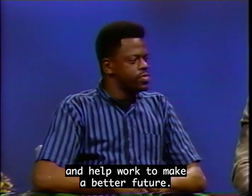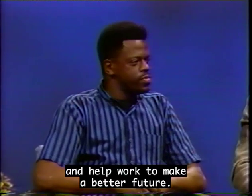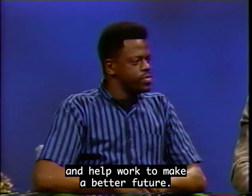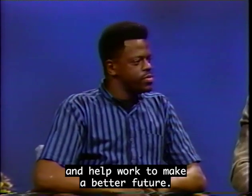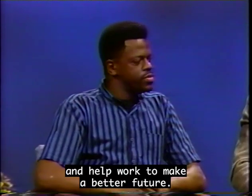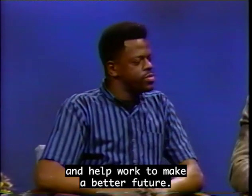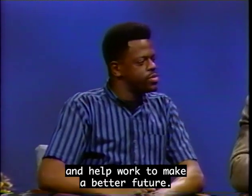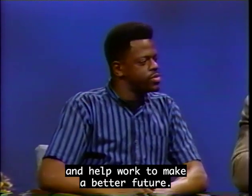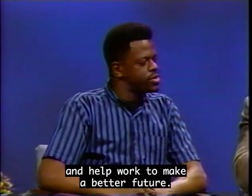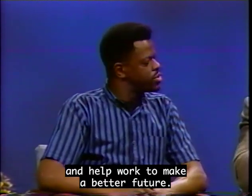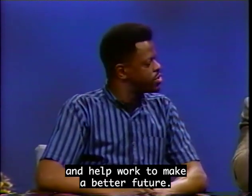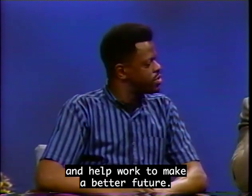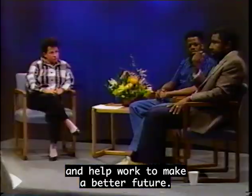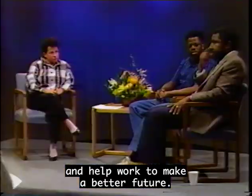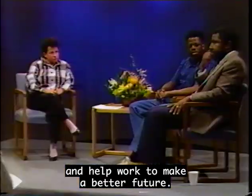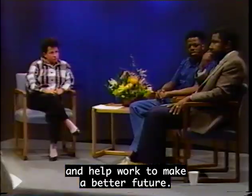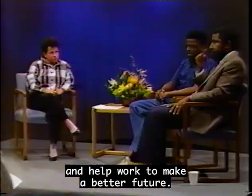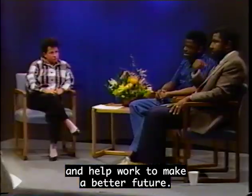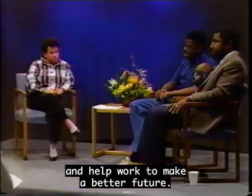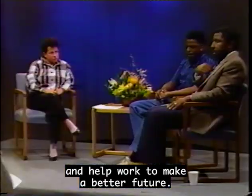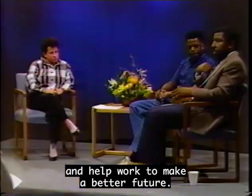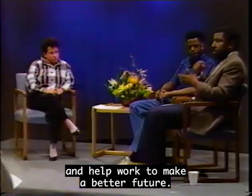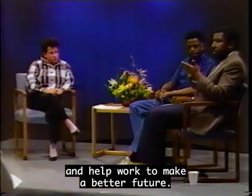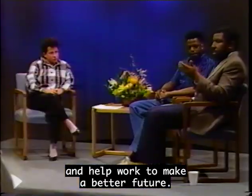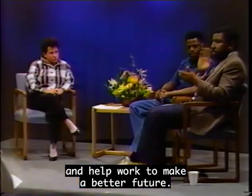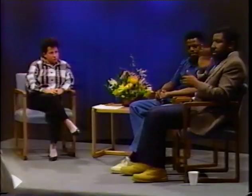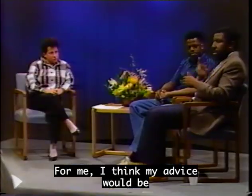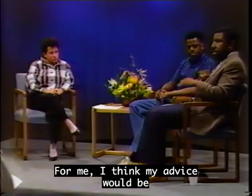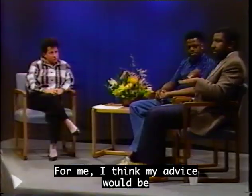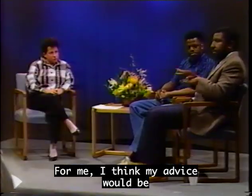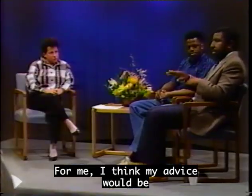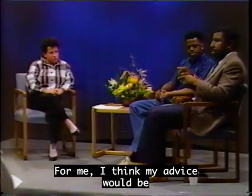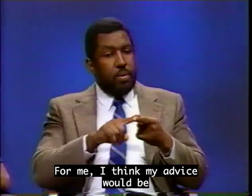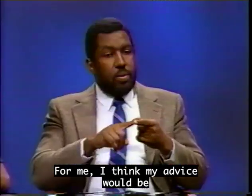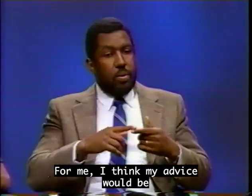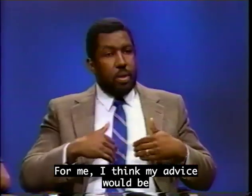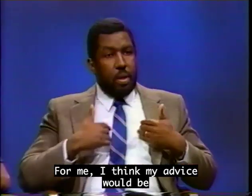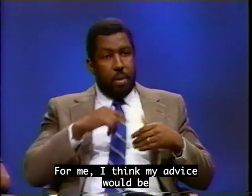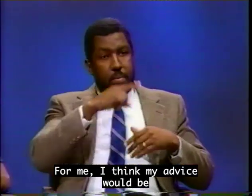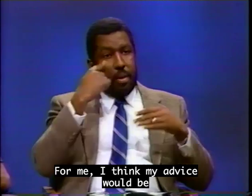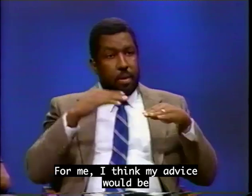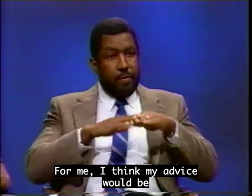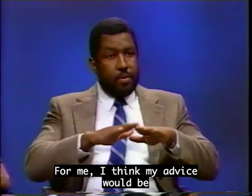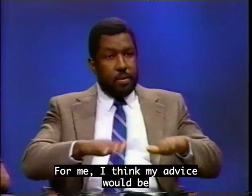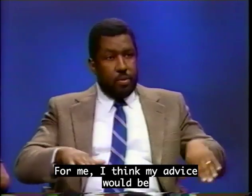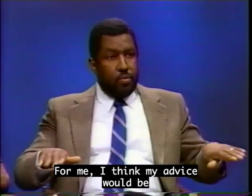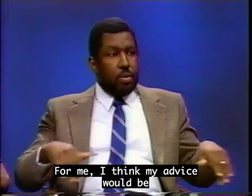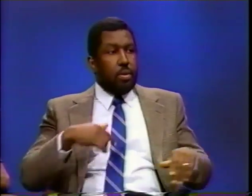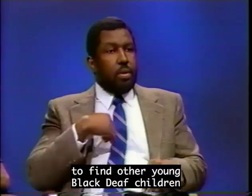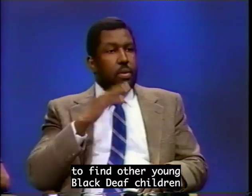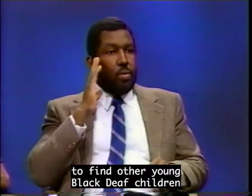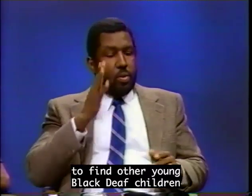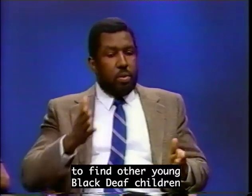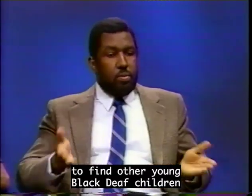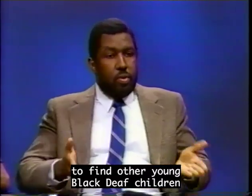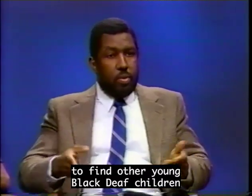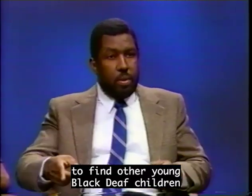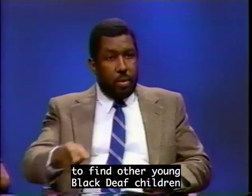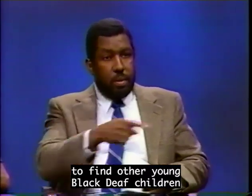help work to make a better future. For me, I think my advice would be to find other young black